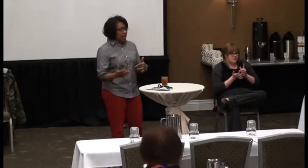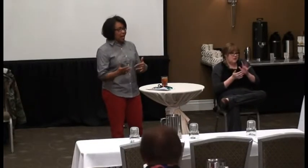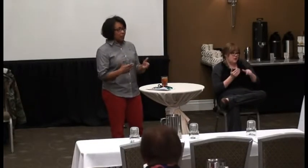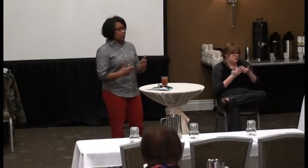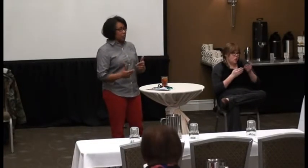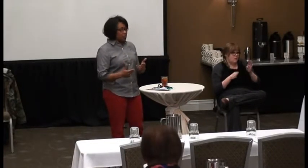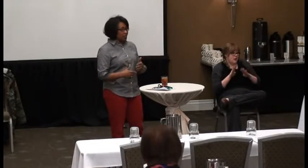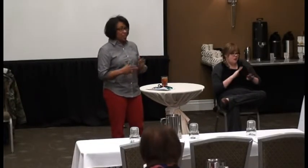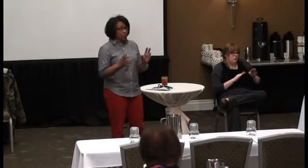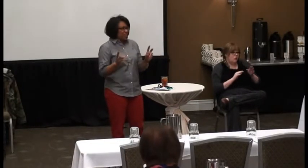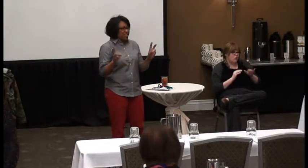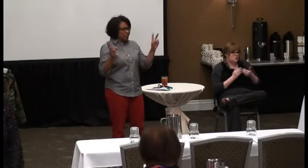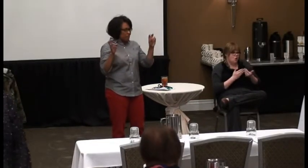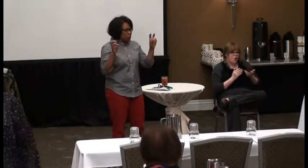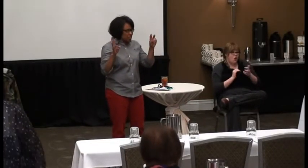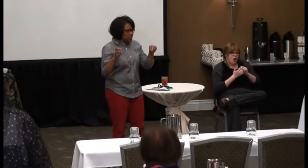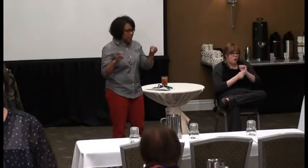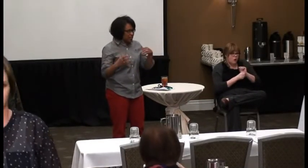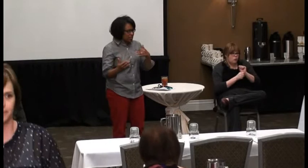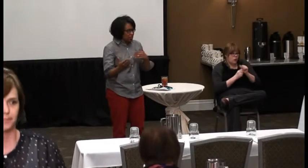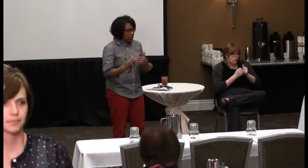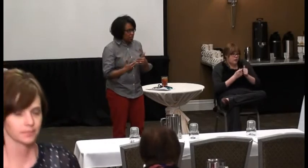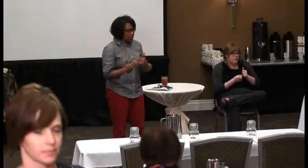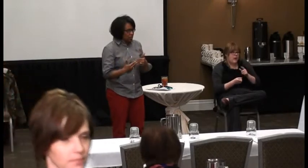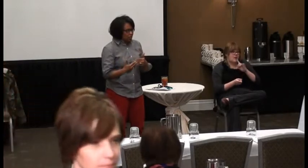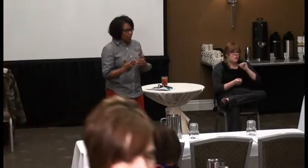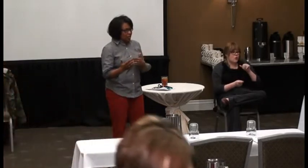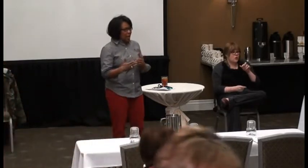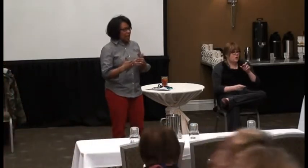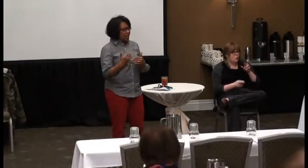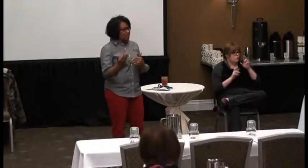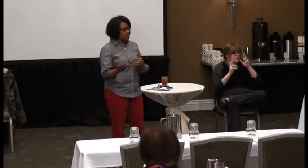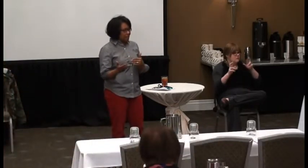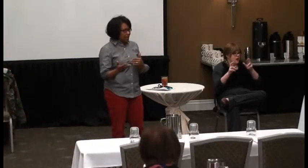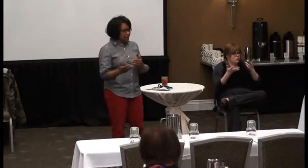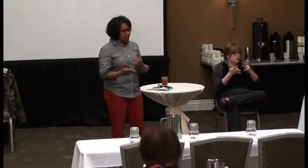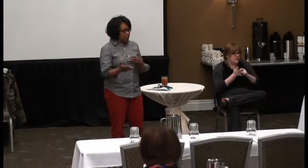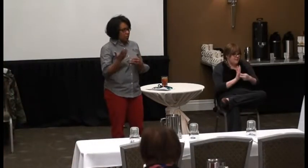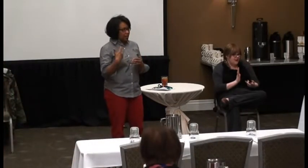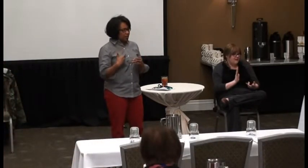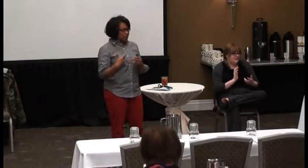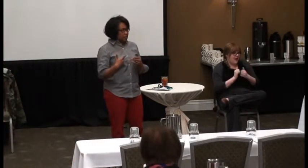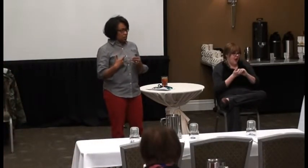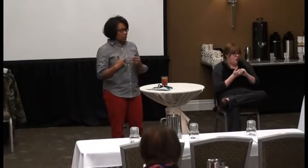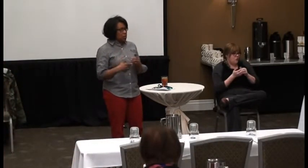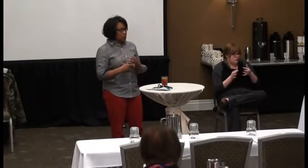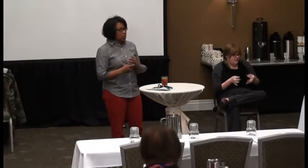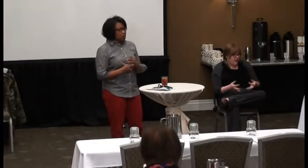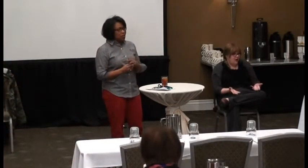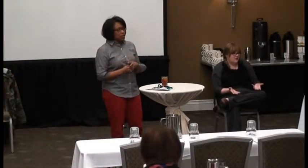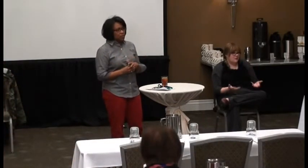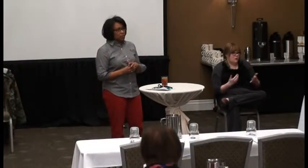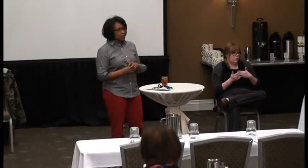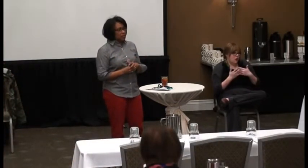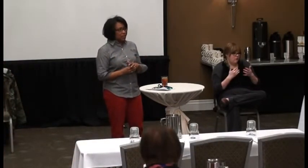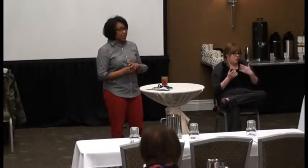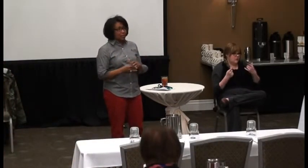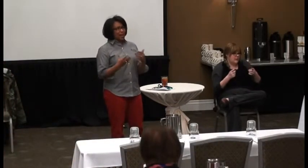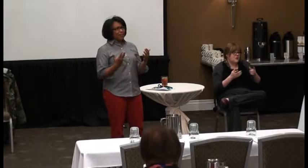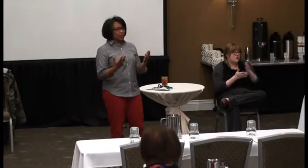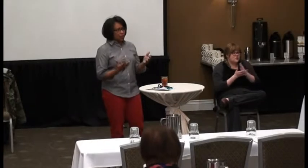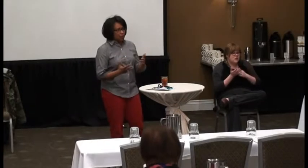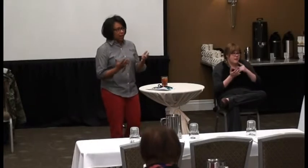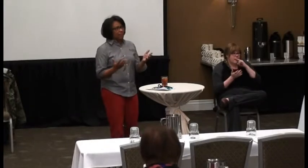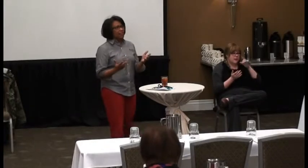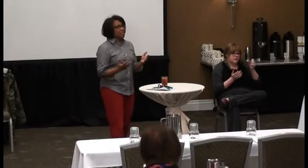of how do we work with that. And what does that mean, respect? You know, and how they define it or whatever has occurred. So there are some kids like